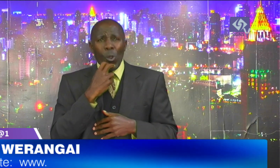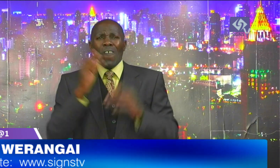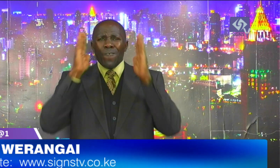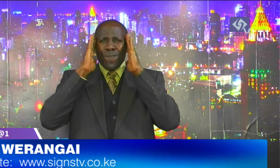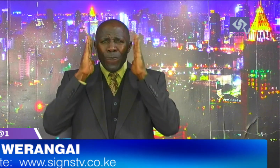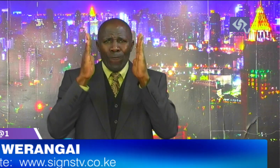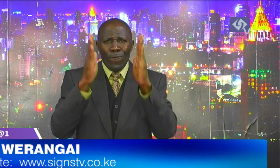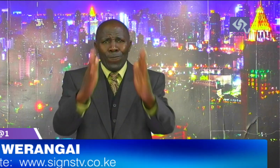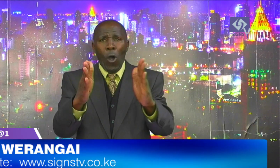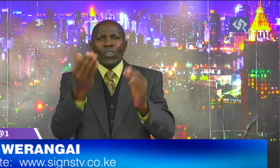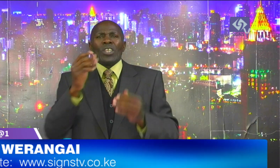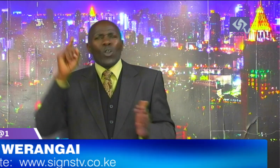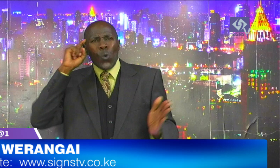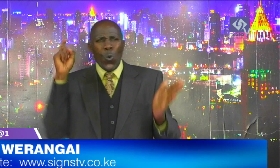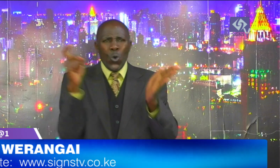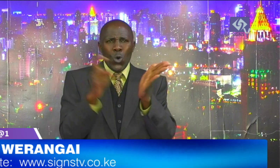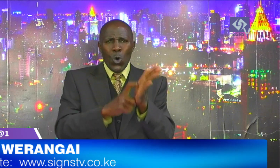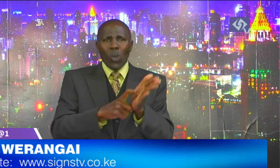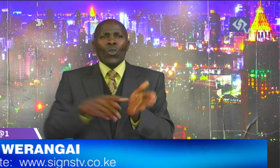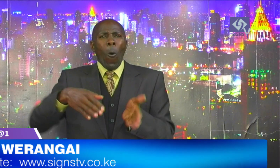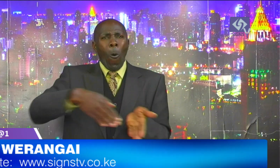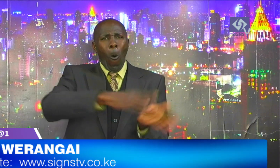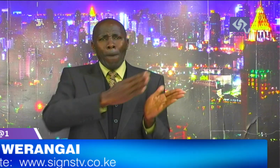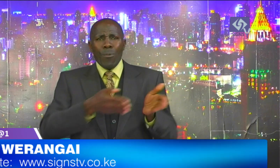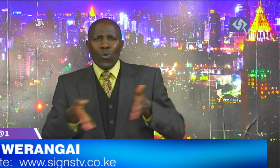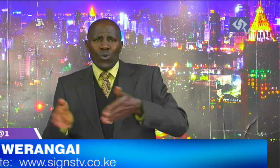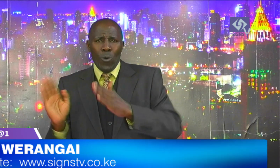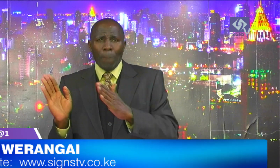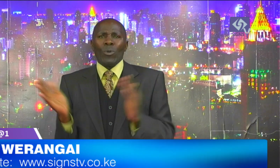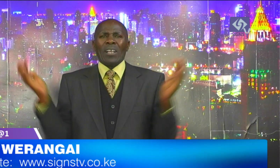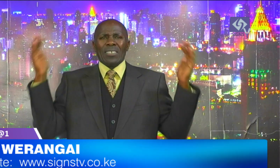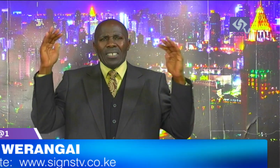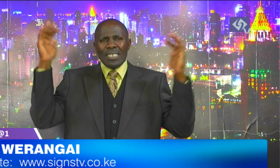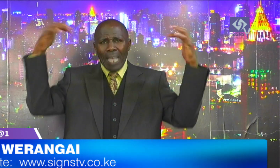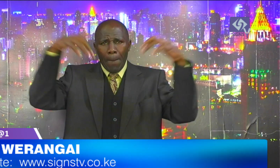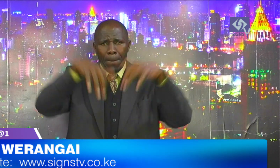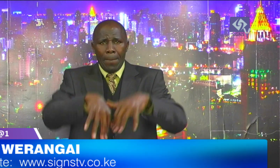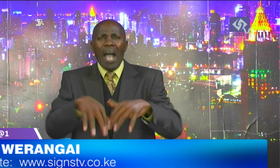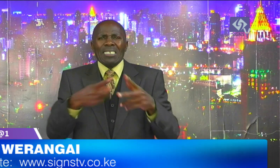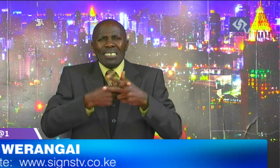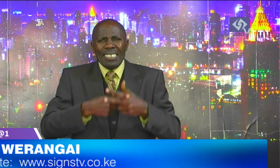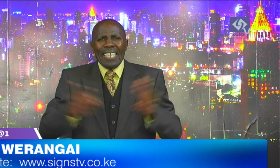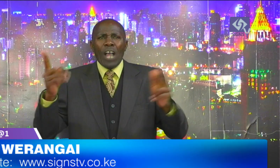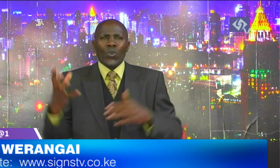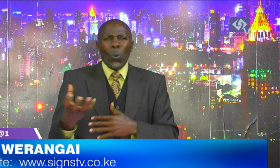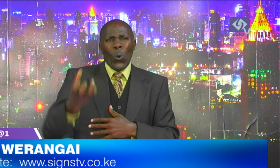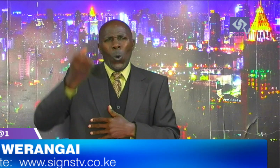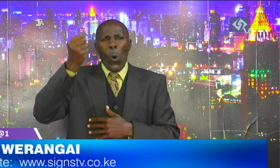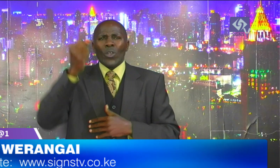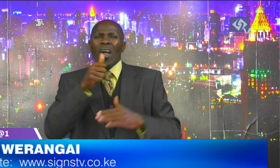On Tuesday, the focus is on the spotlight on opportunities. The